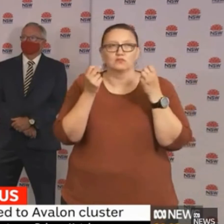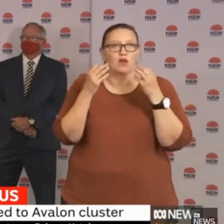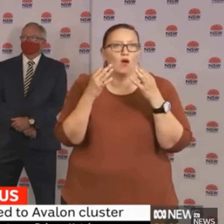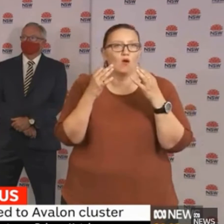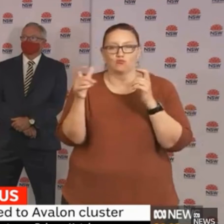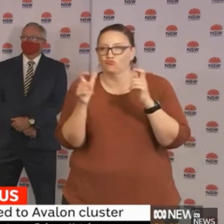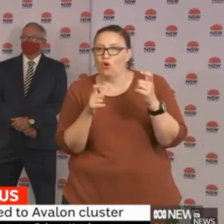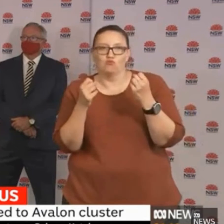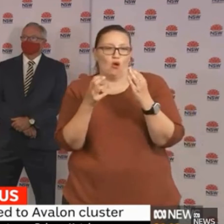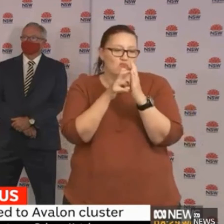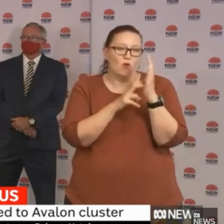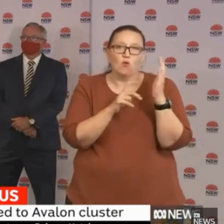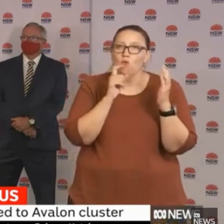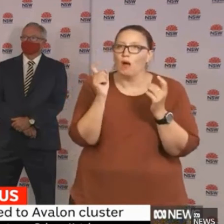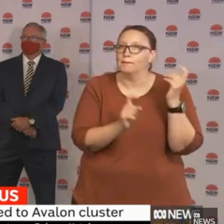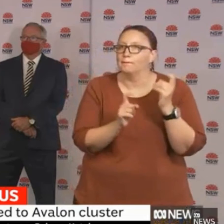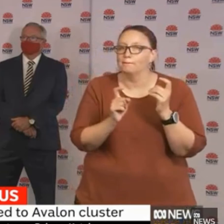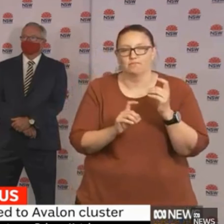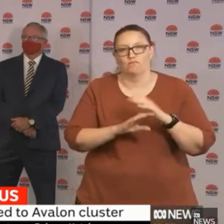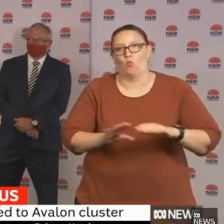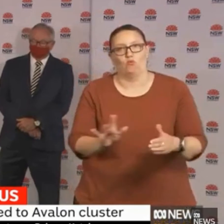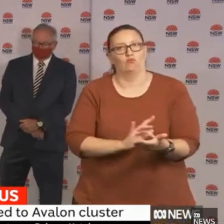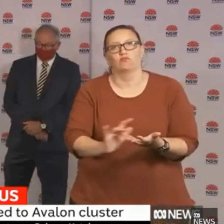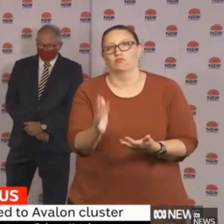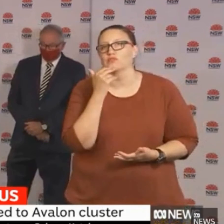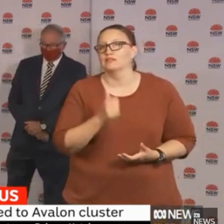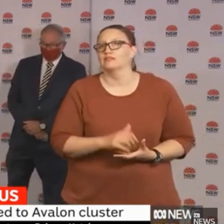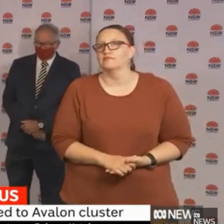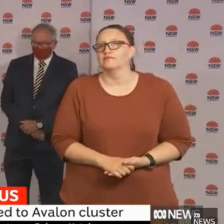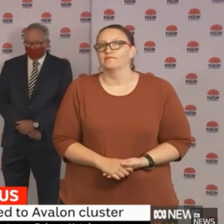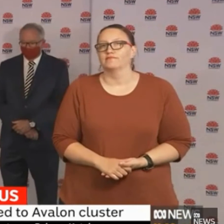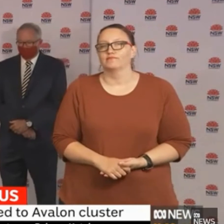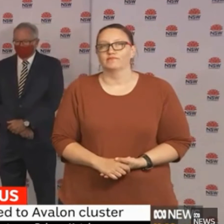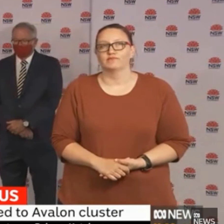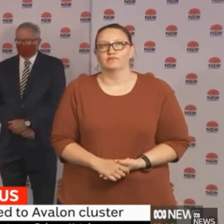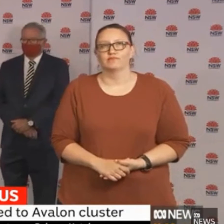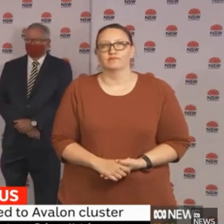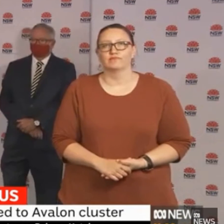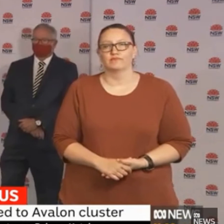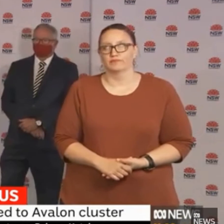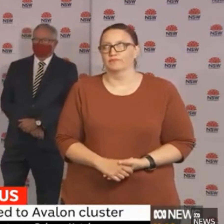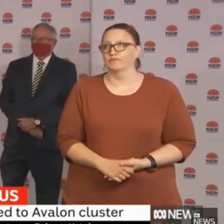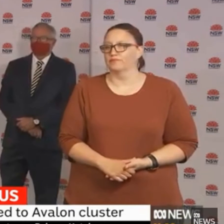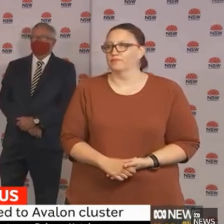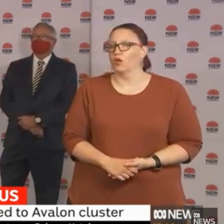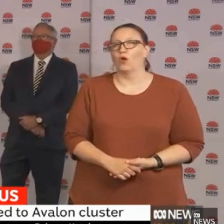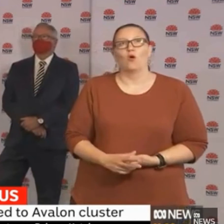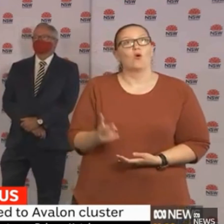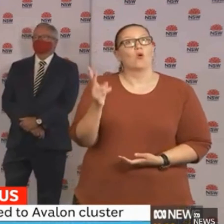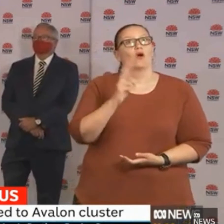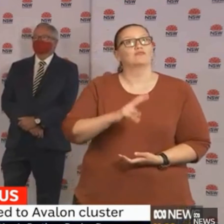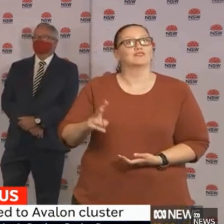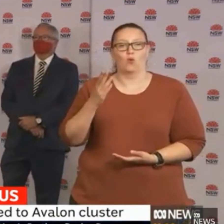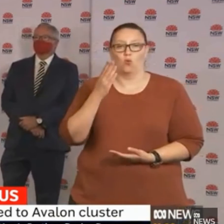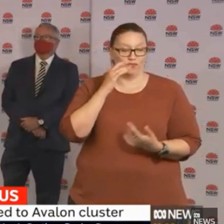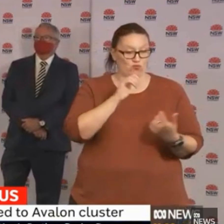coming in and out, and also staggered times for people coming in and out. I mean, it's almost difficult to say this, but often getting to